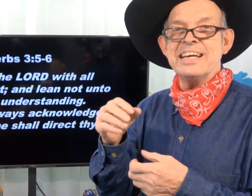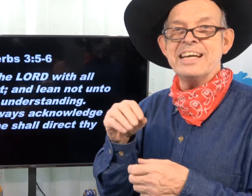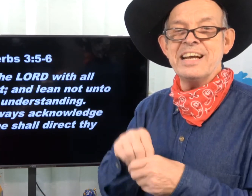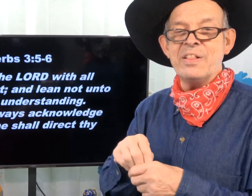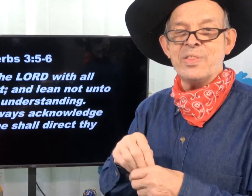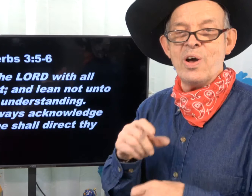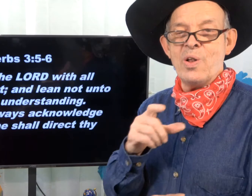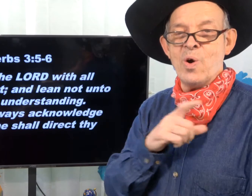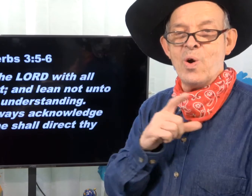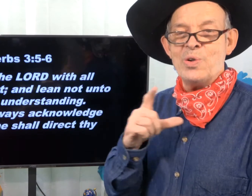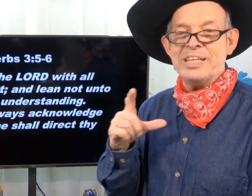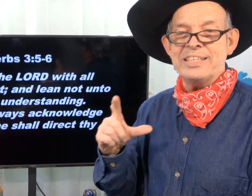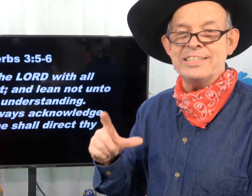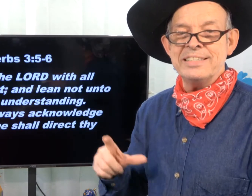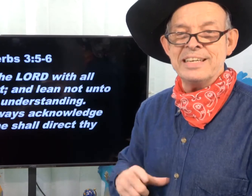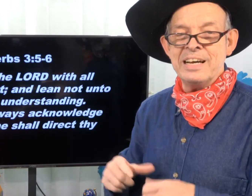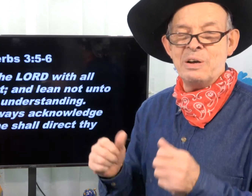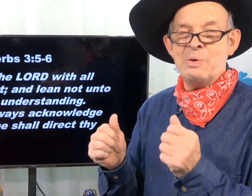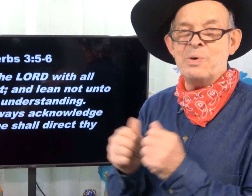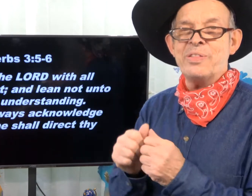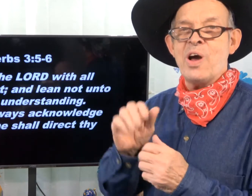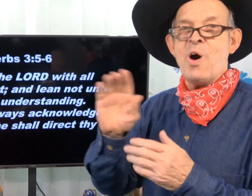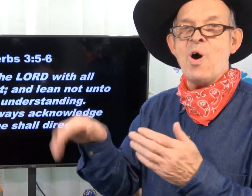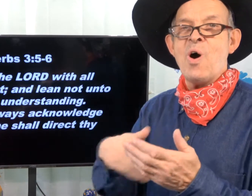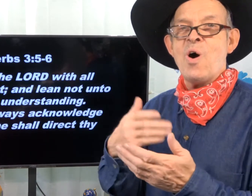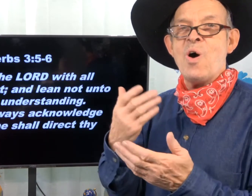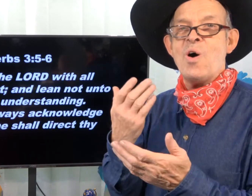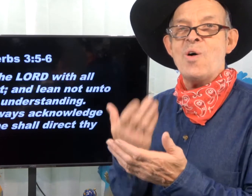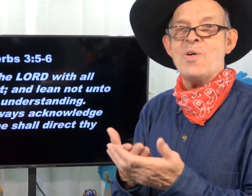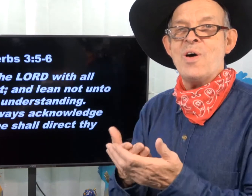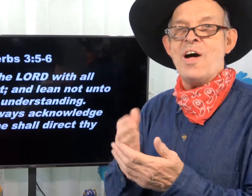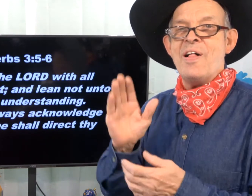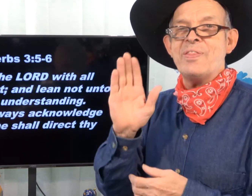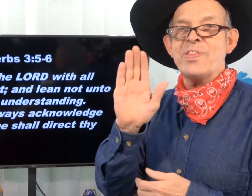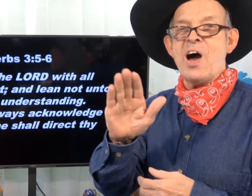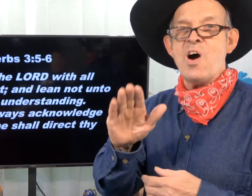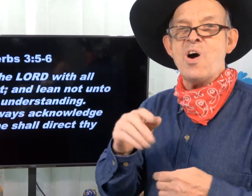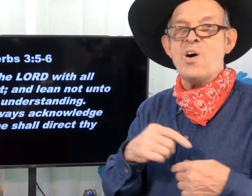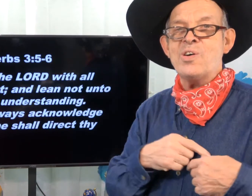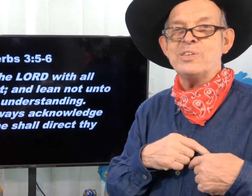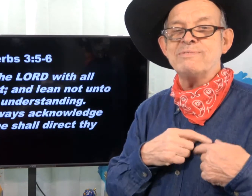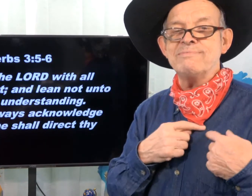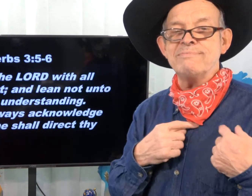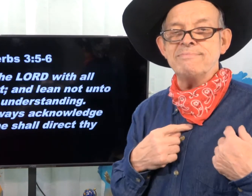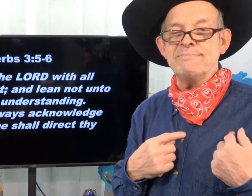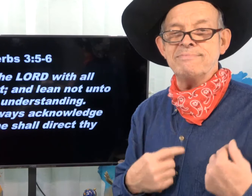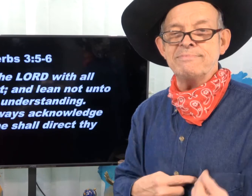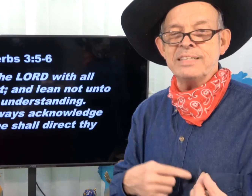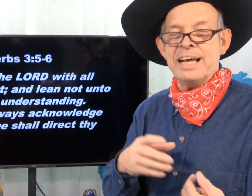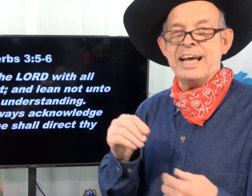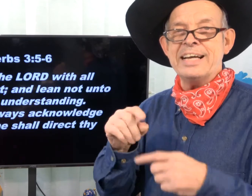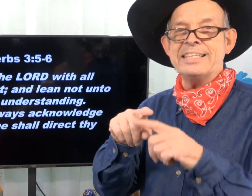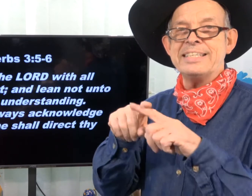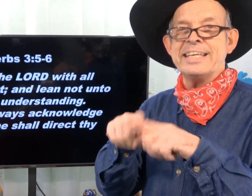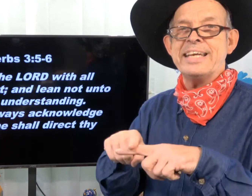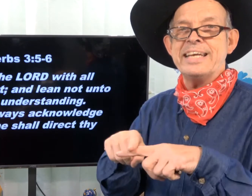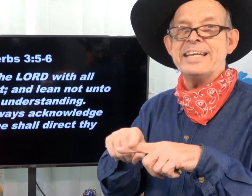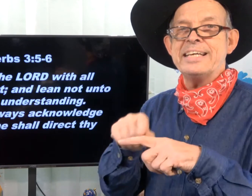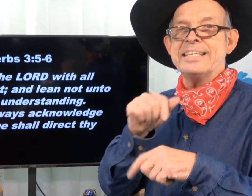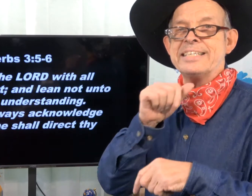in the Lord with all thy heart and need